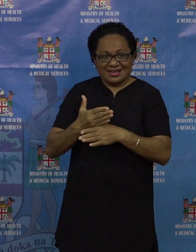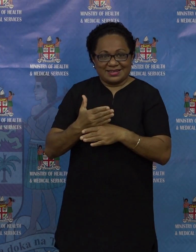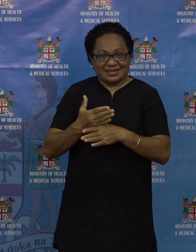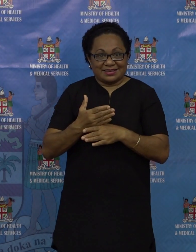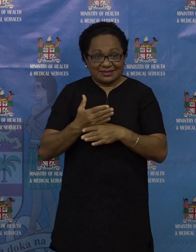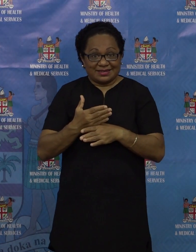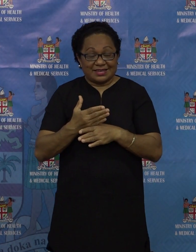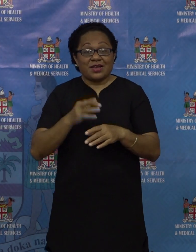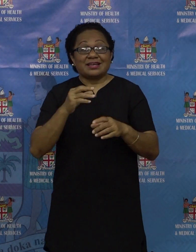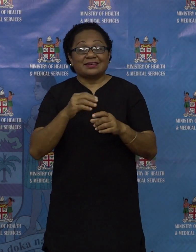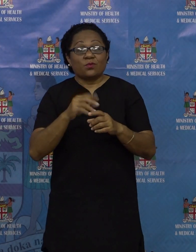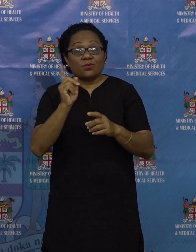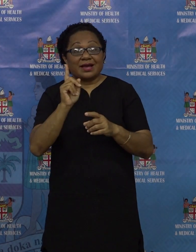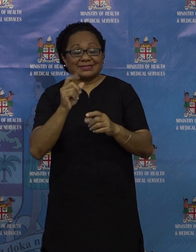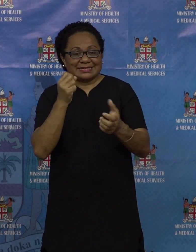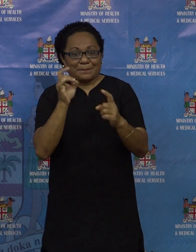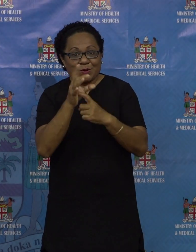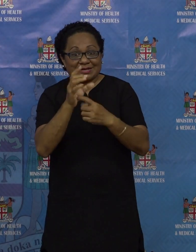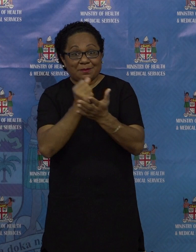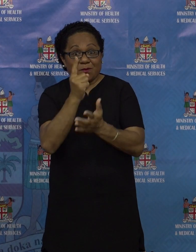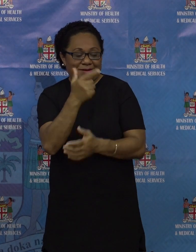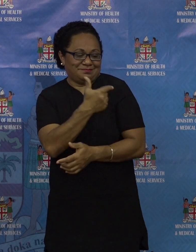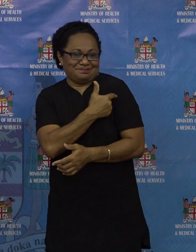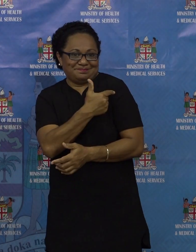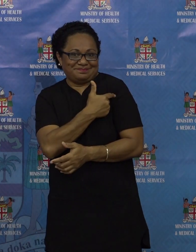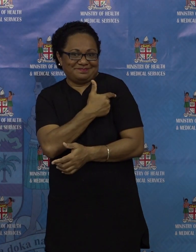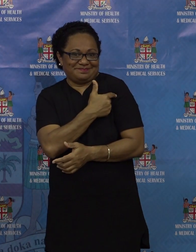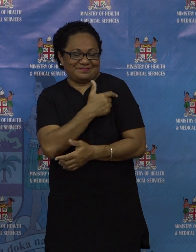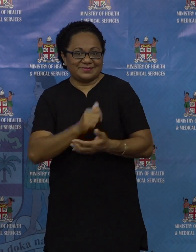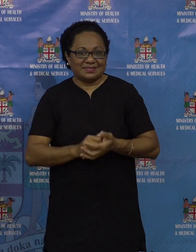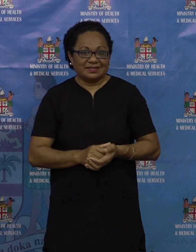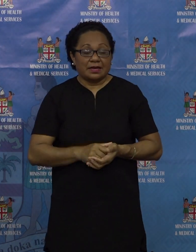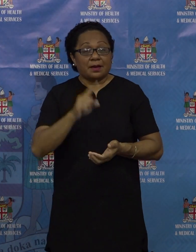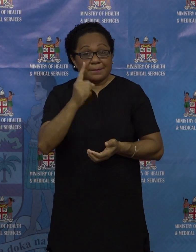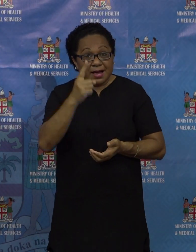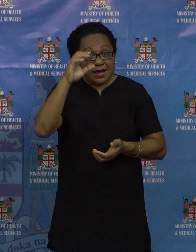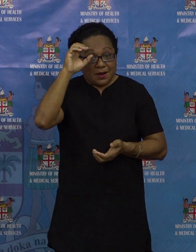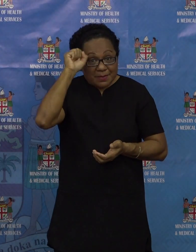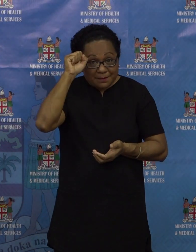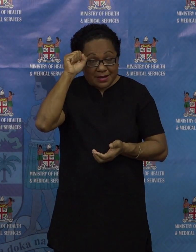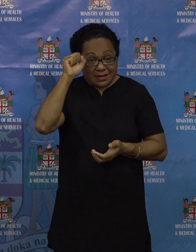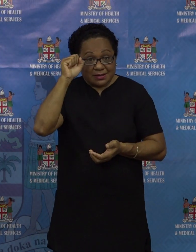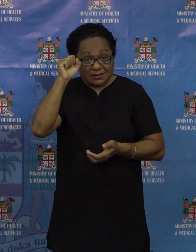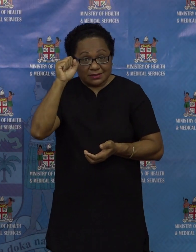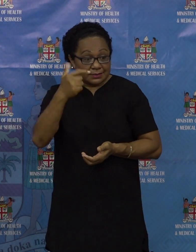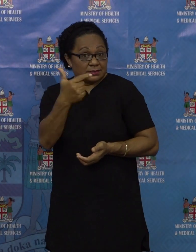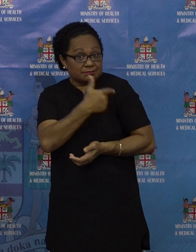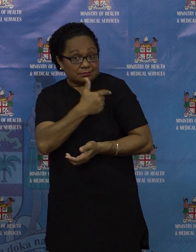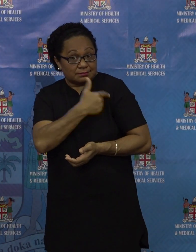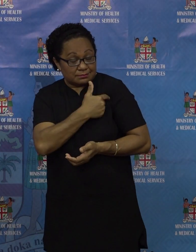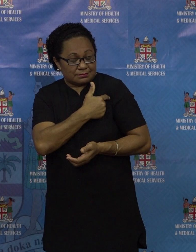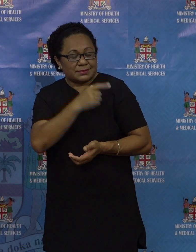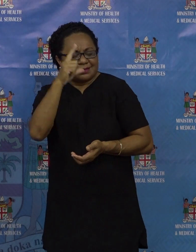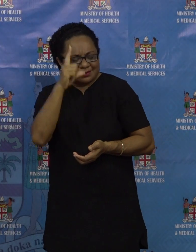breakthrough infections. But remember this, the risk of severe disease or death is reduced tenfold or greater